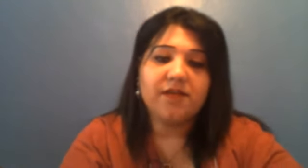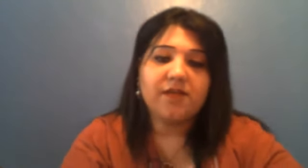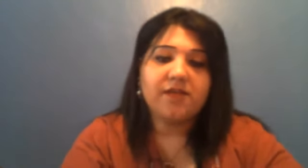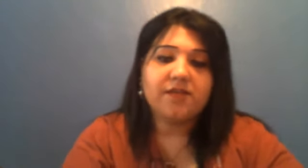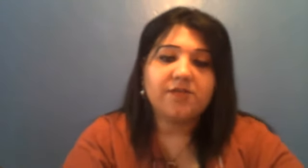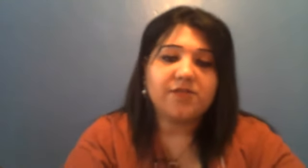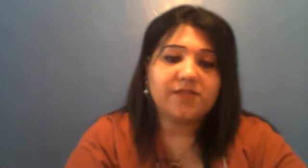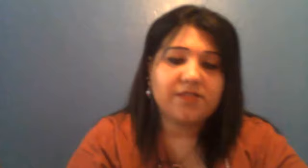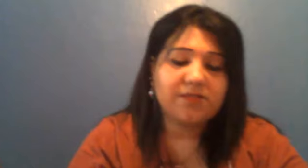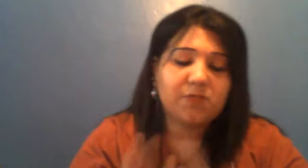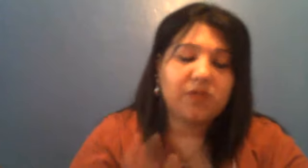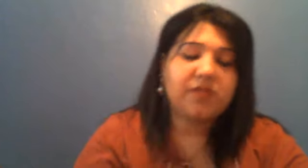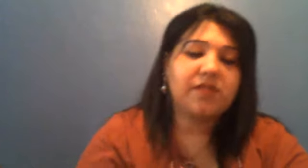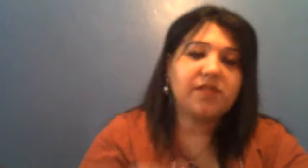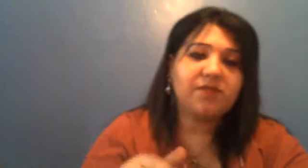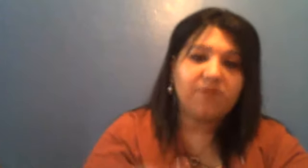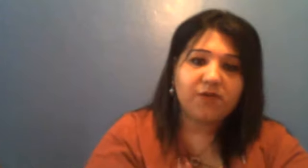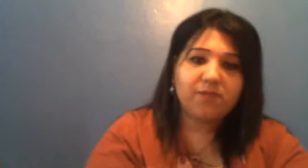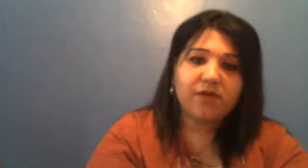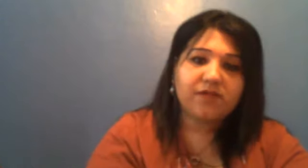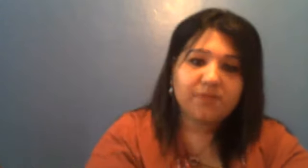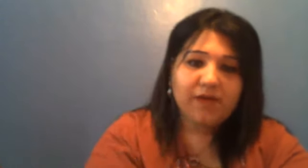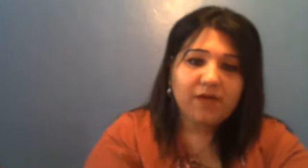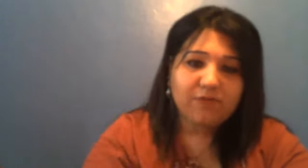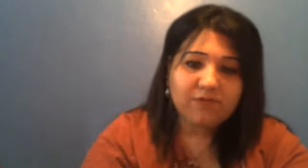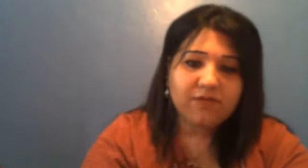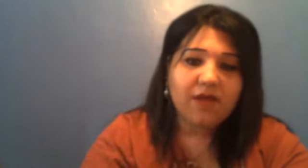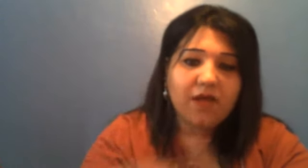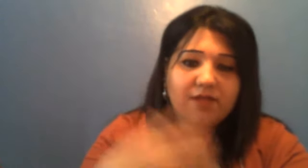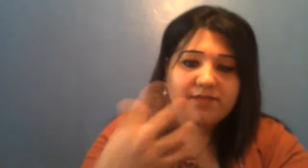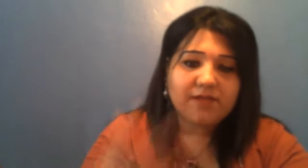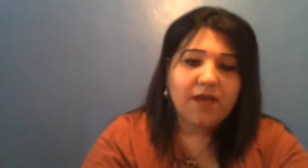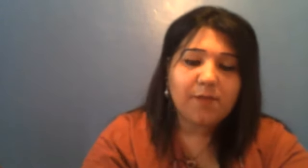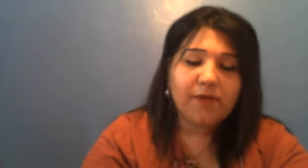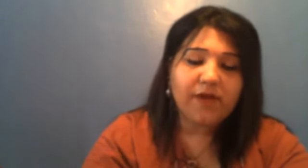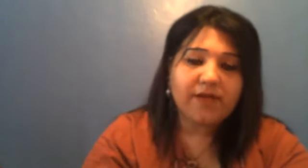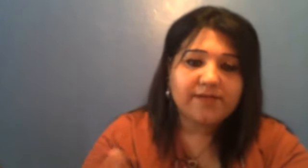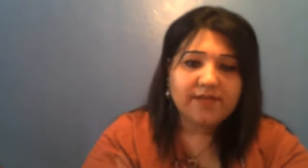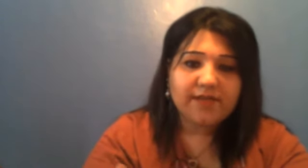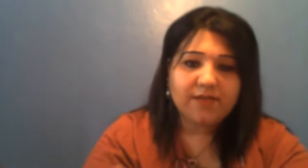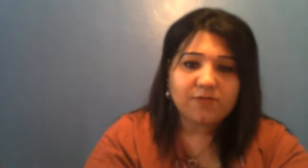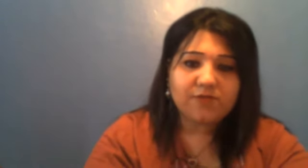So, this is what this video blog is about. American Sign Language.